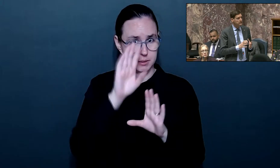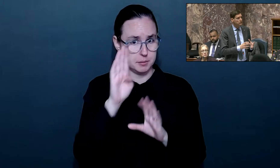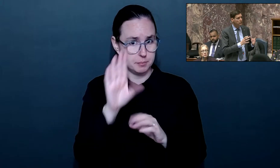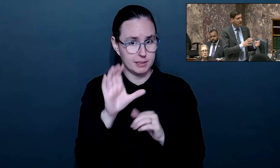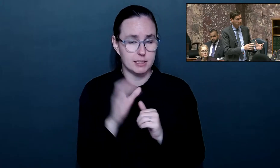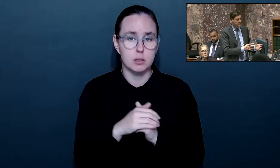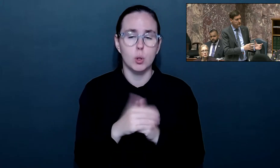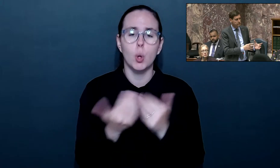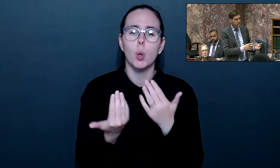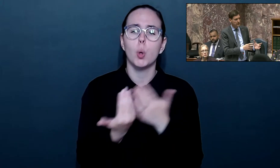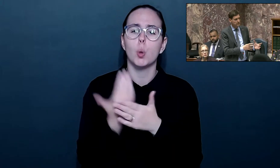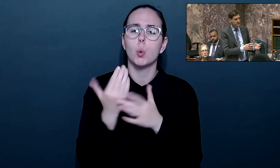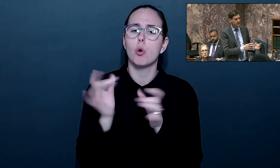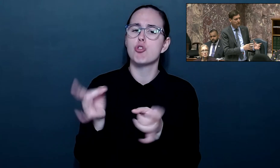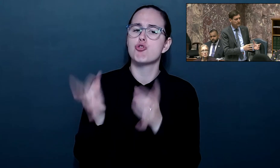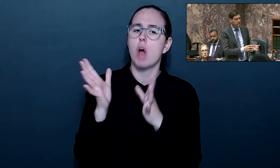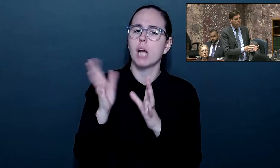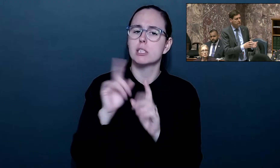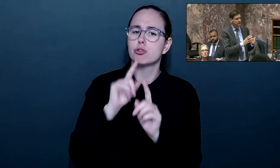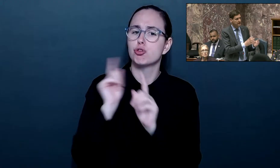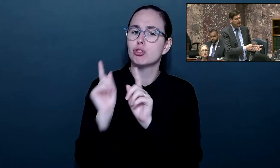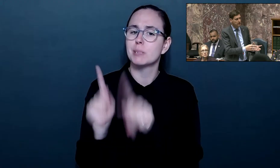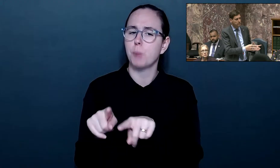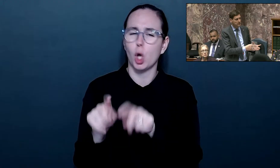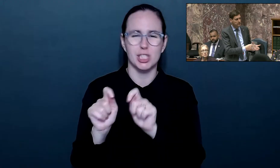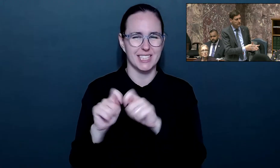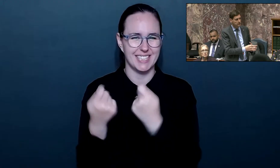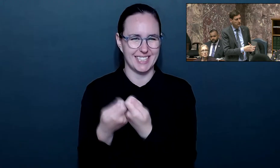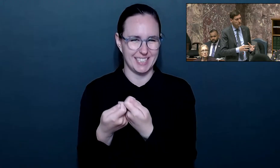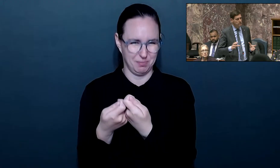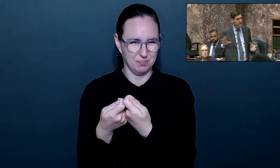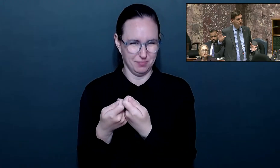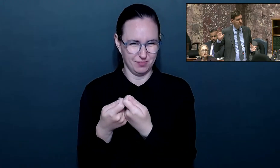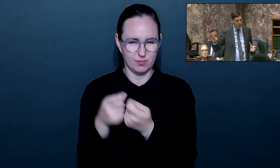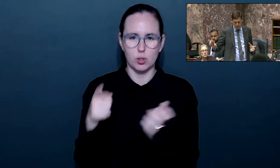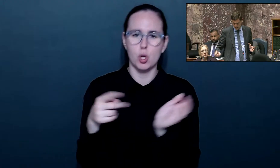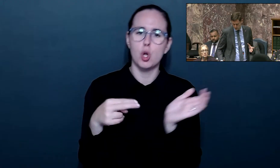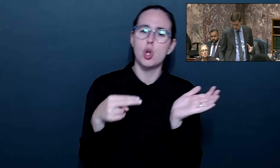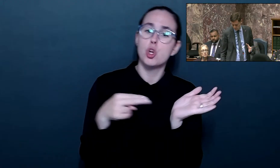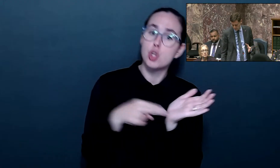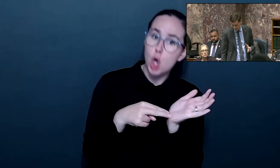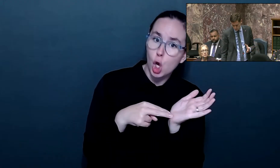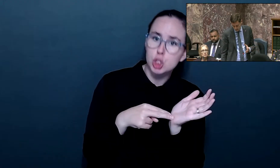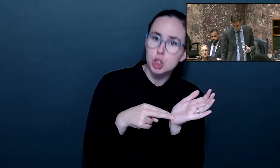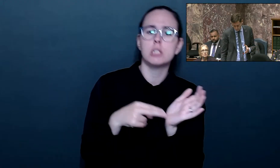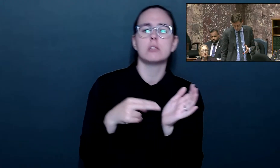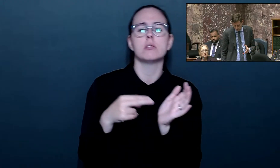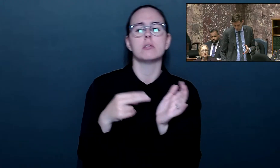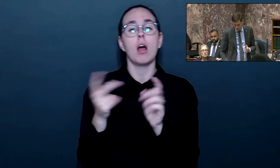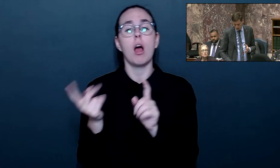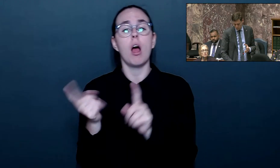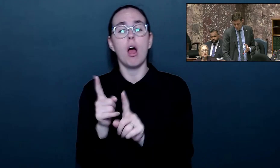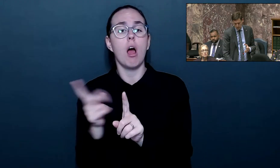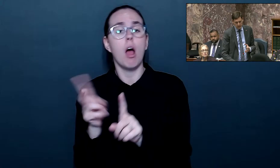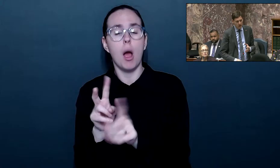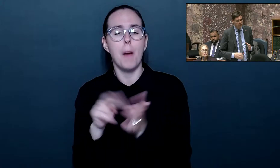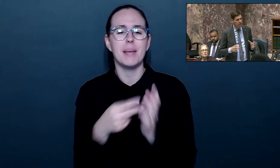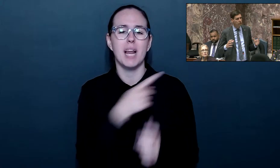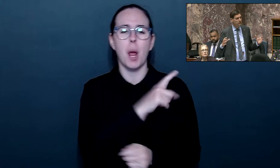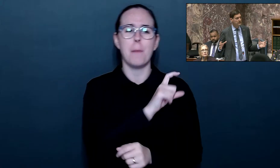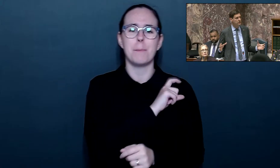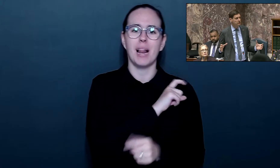to take the load off police, respond to mental health issues, provide care to people so police can focus on fighting crime. We're